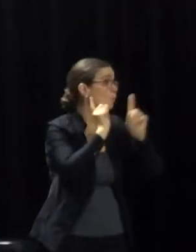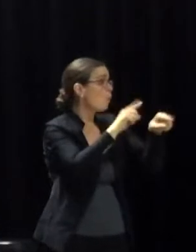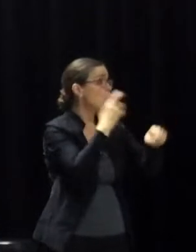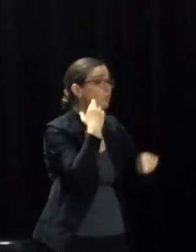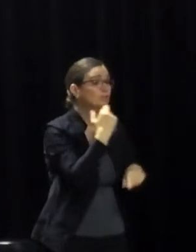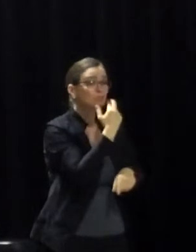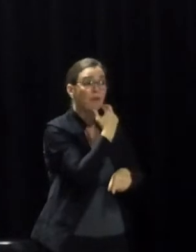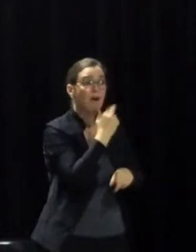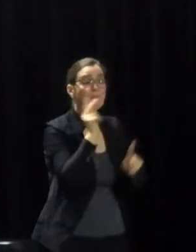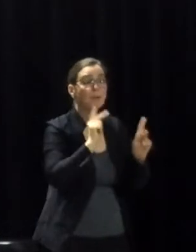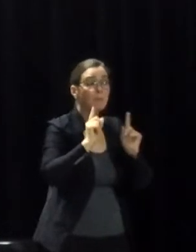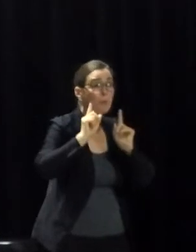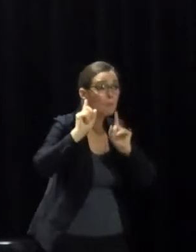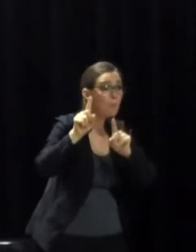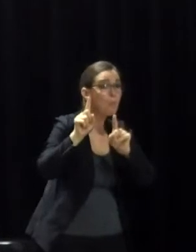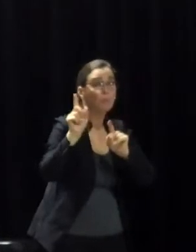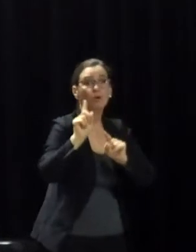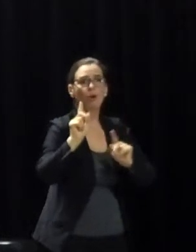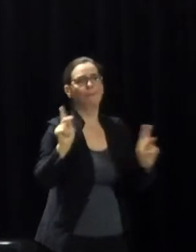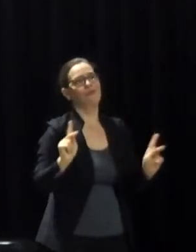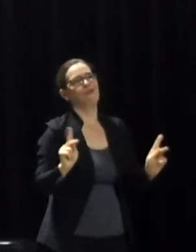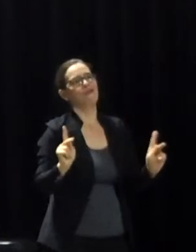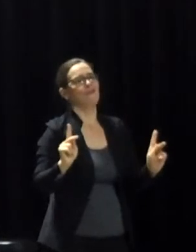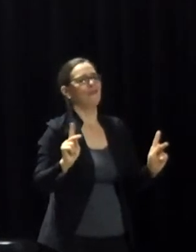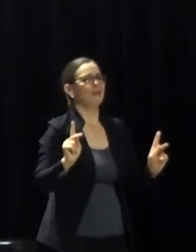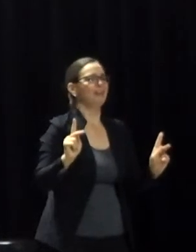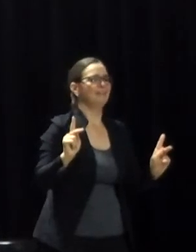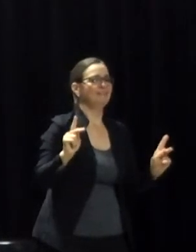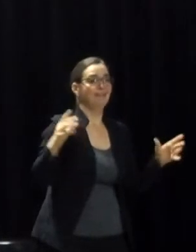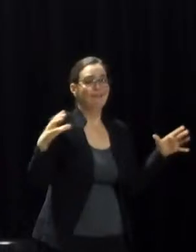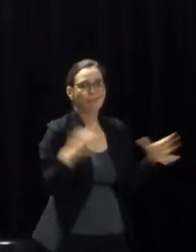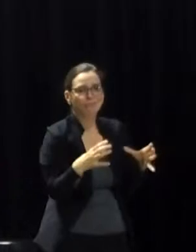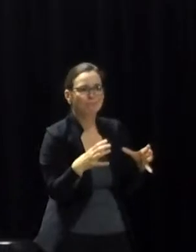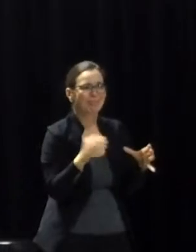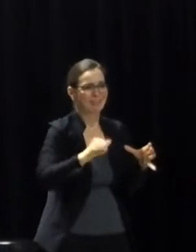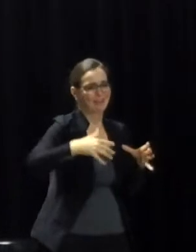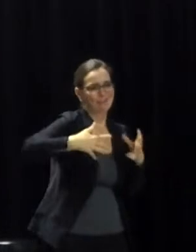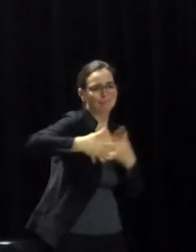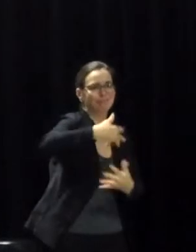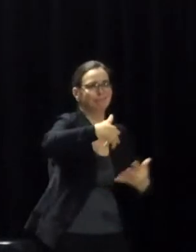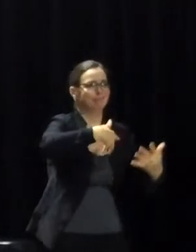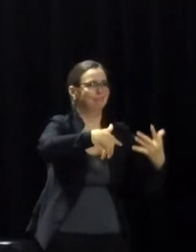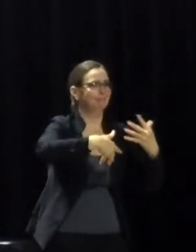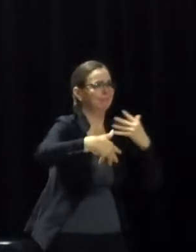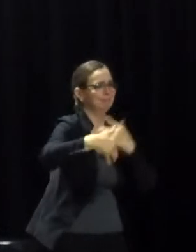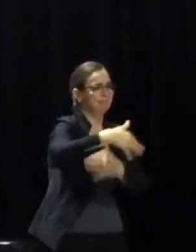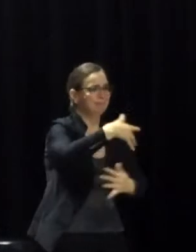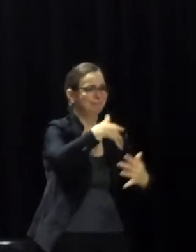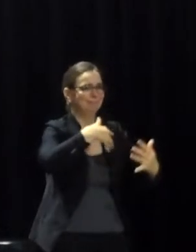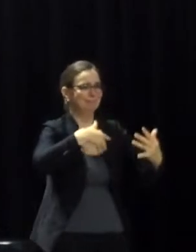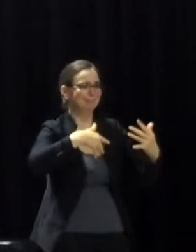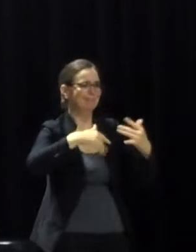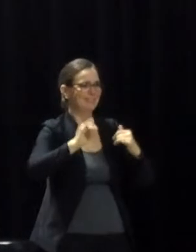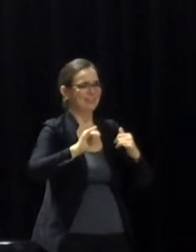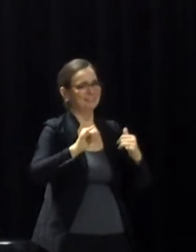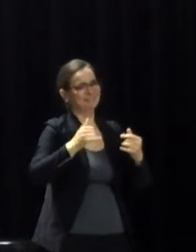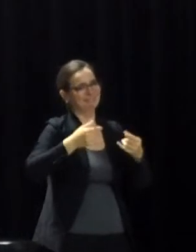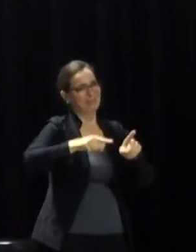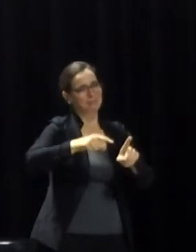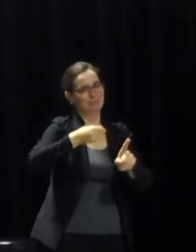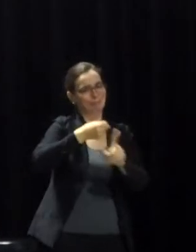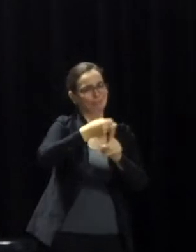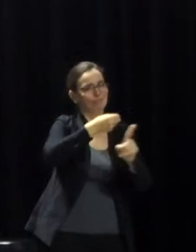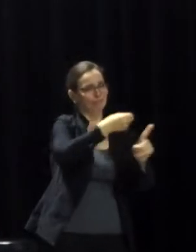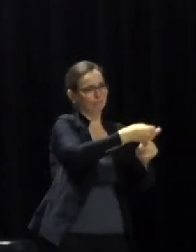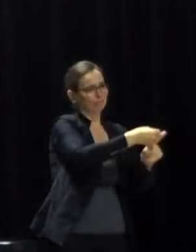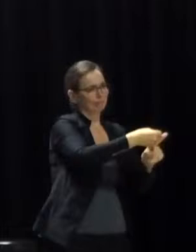people are doing all the get-togethers which they are celebrating. That is happening, which when I see those,